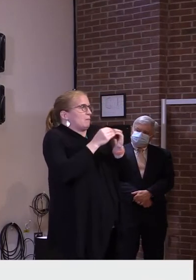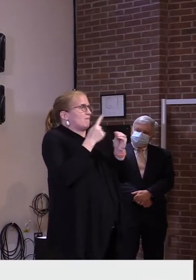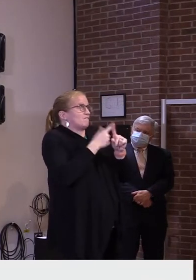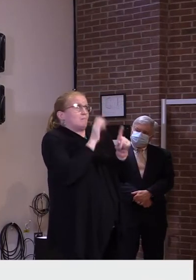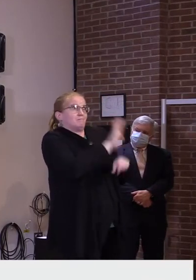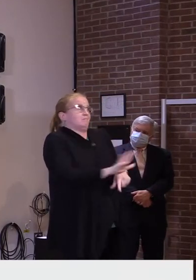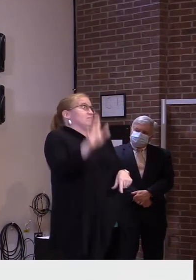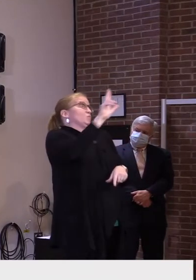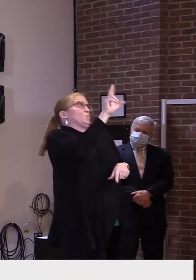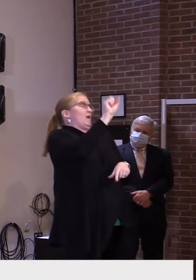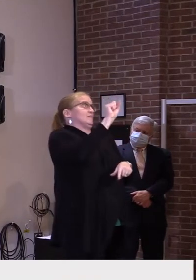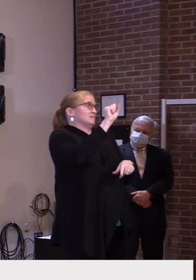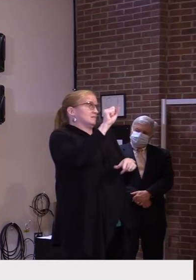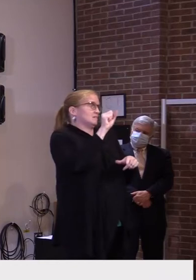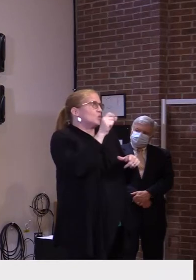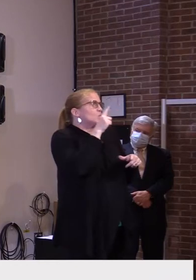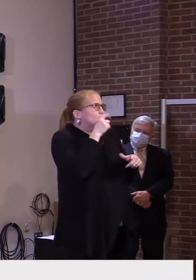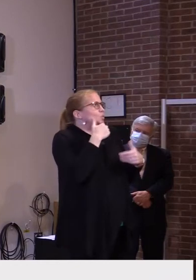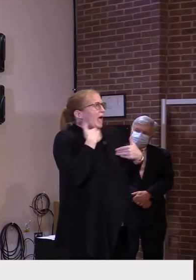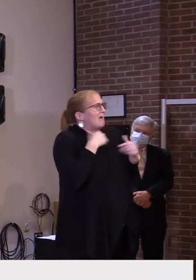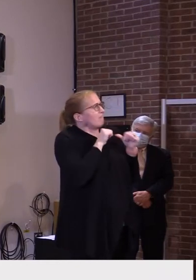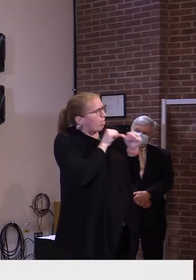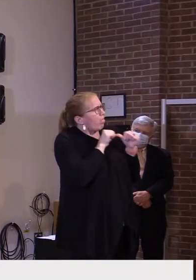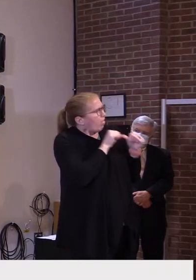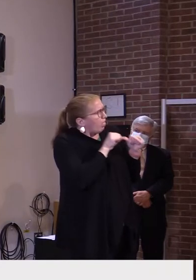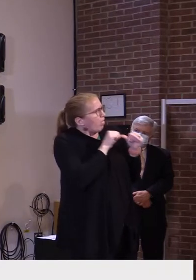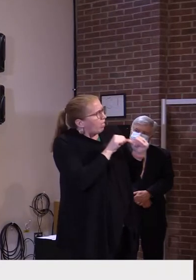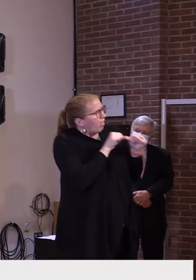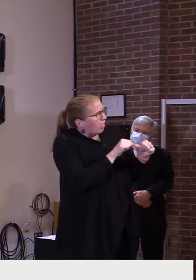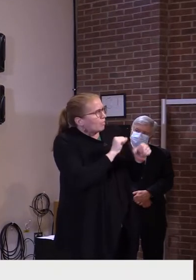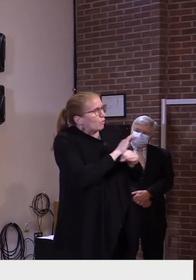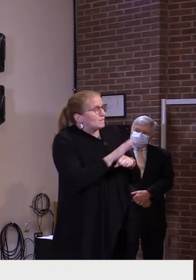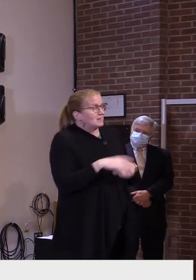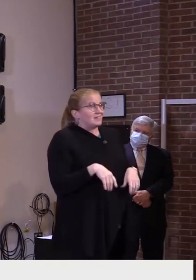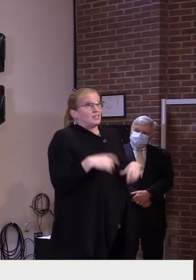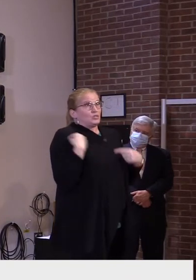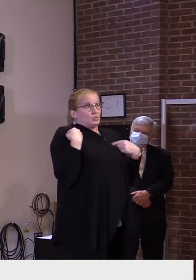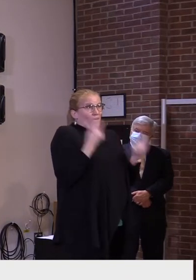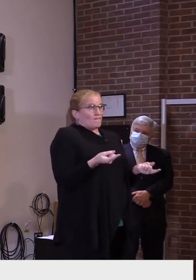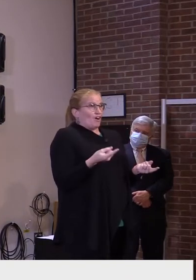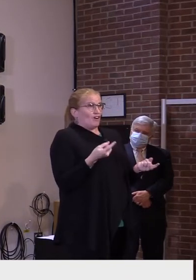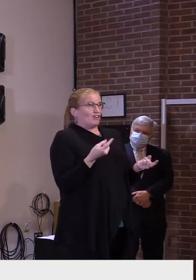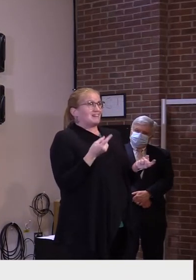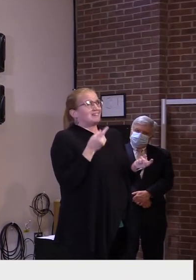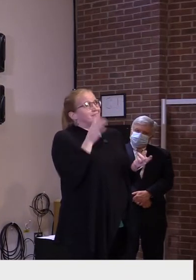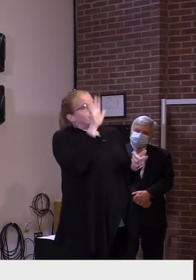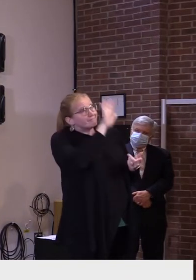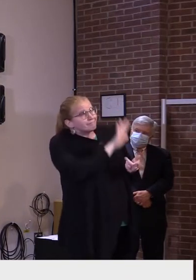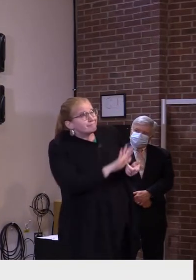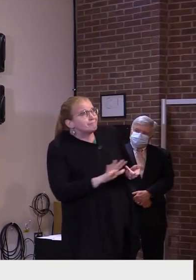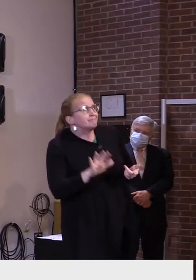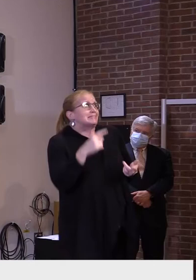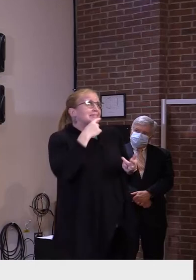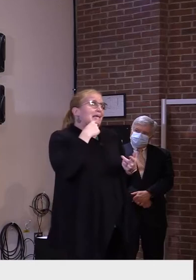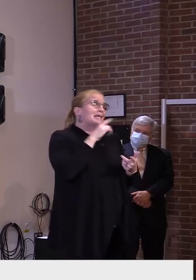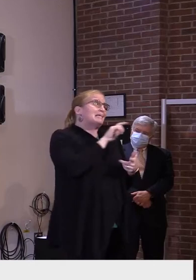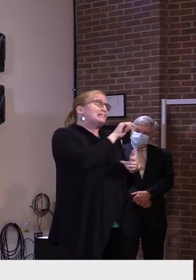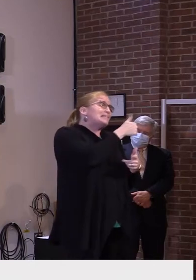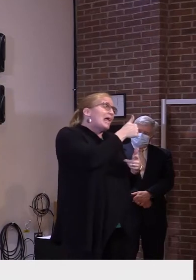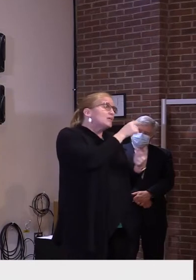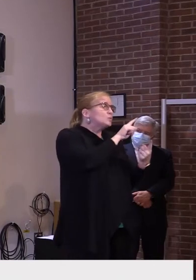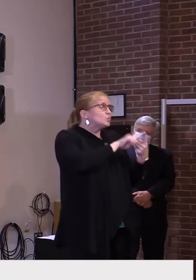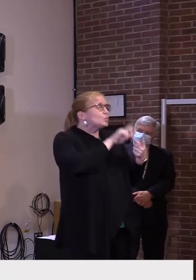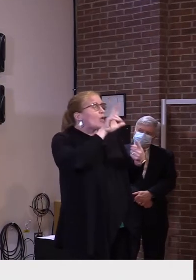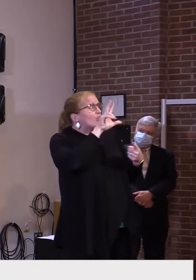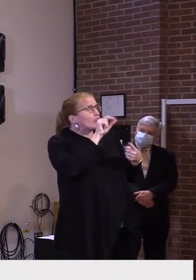that has been given for most has been around 10 to 30%, which is a pretty wide range. But if you think about the number